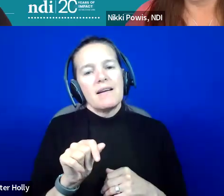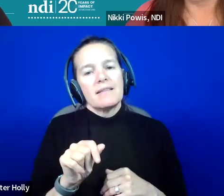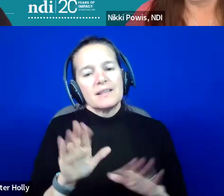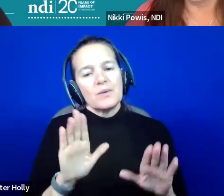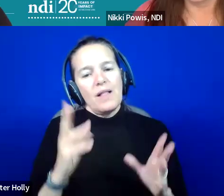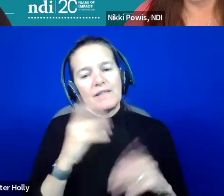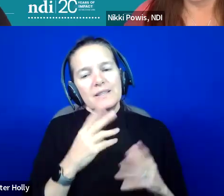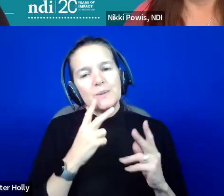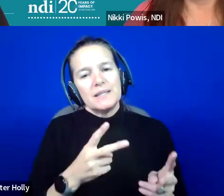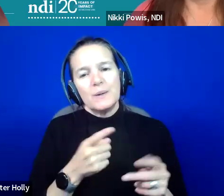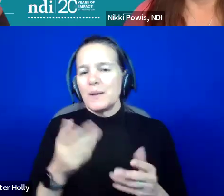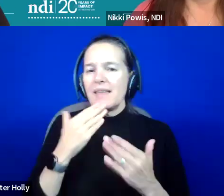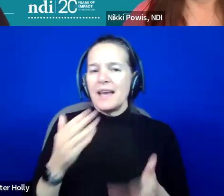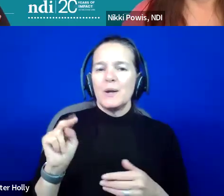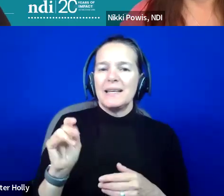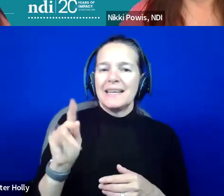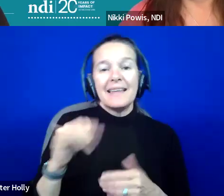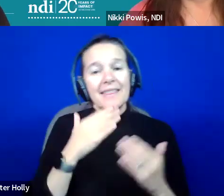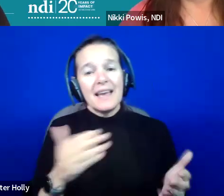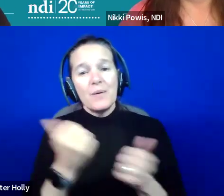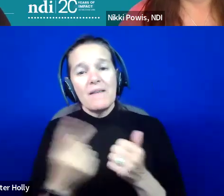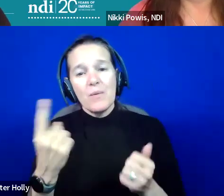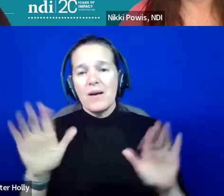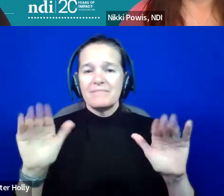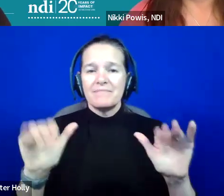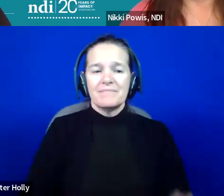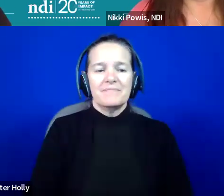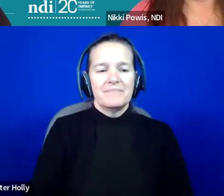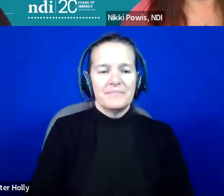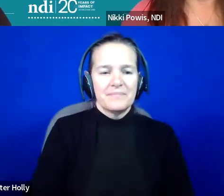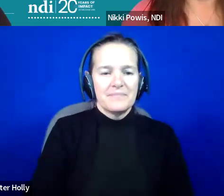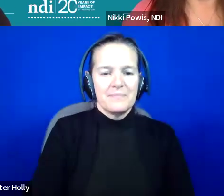lovely to see you. Thank you, Nikki. Thank you, everyone. Bye.